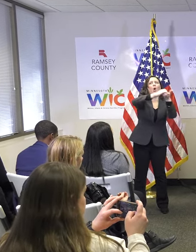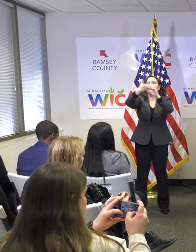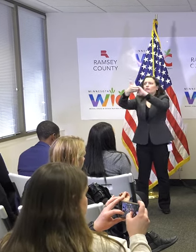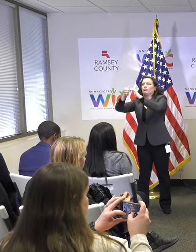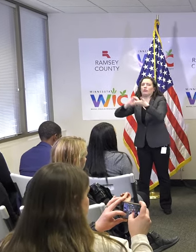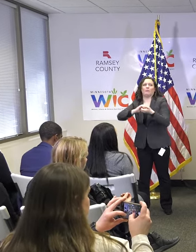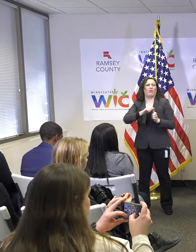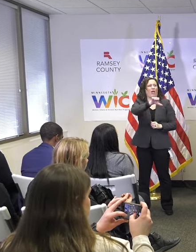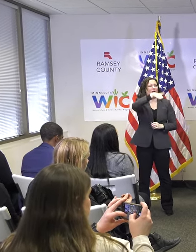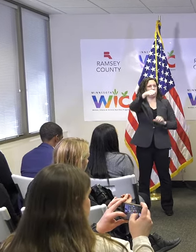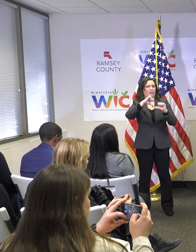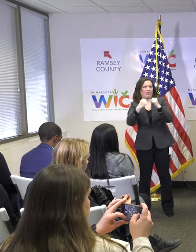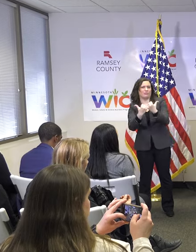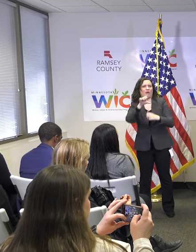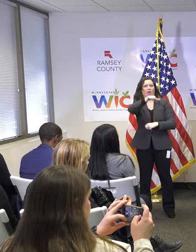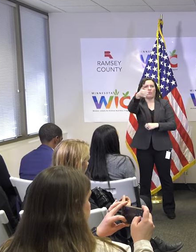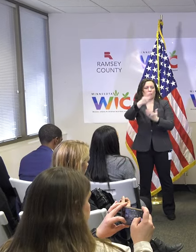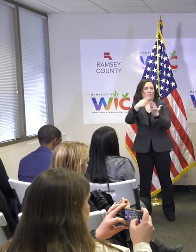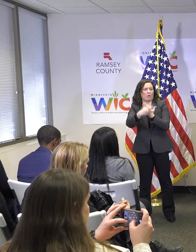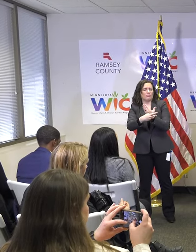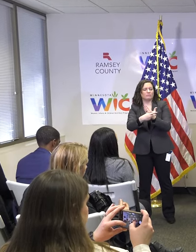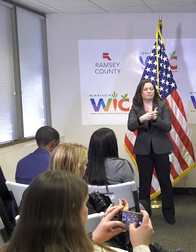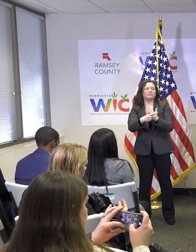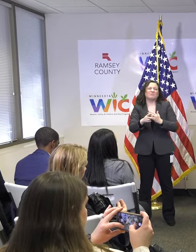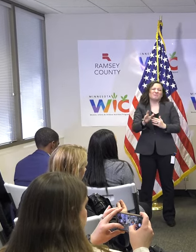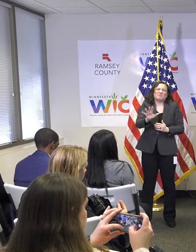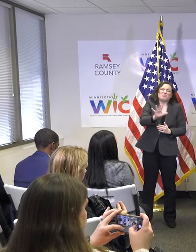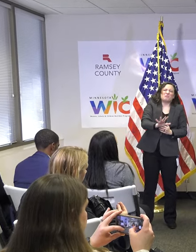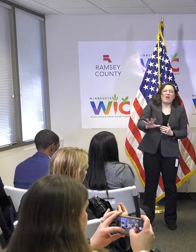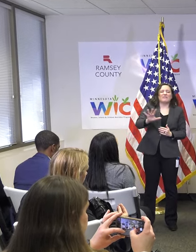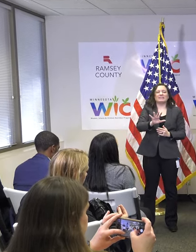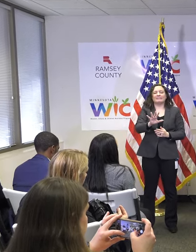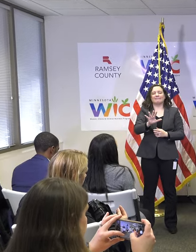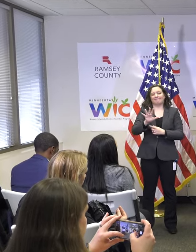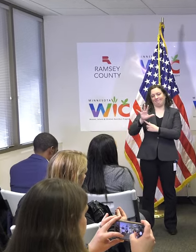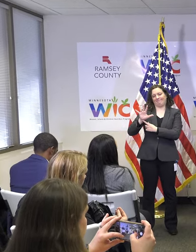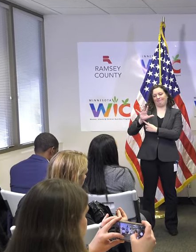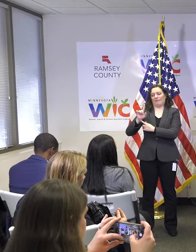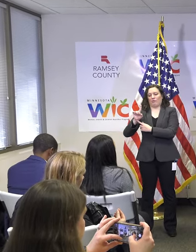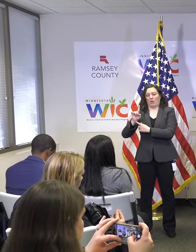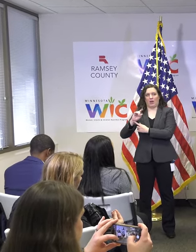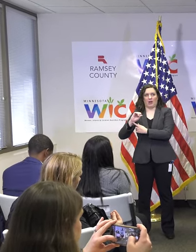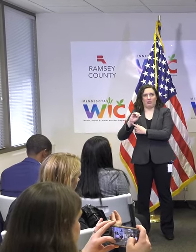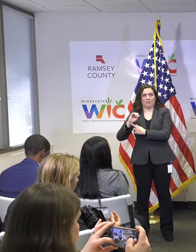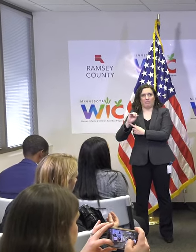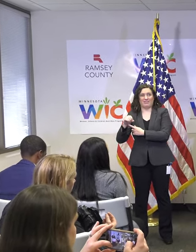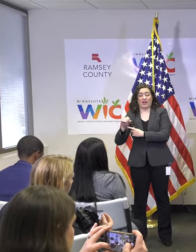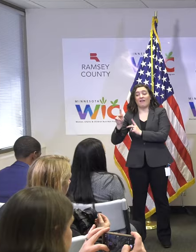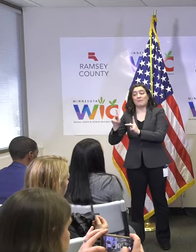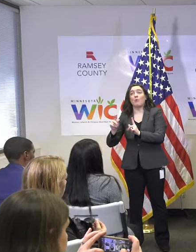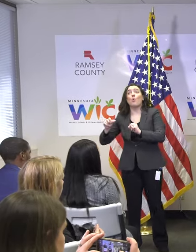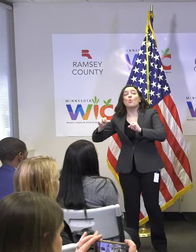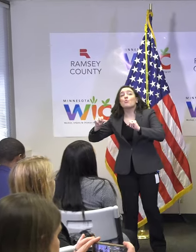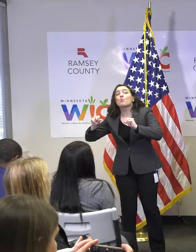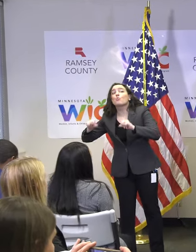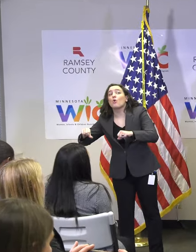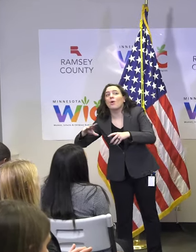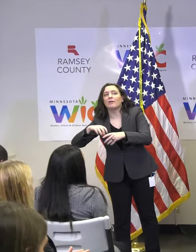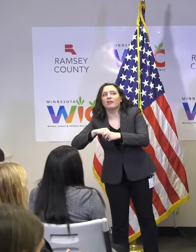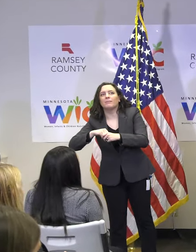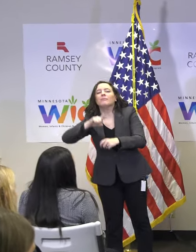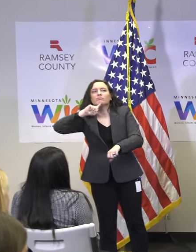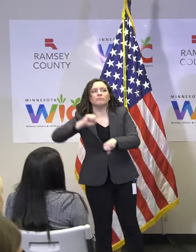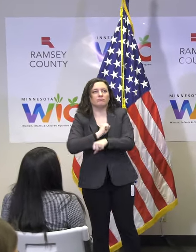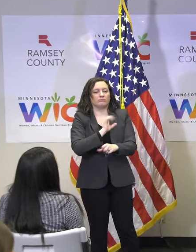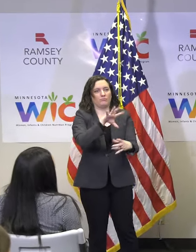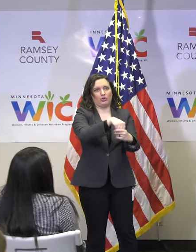As I said earlier, roughly 50-51% of overall eligible people currently participate nationally. So there are some